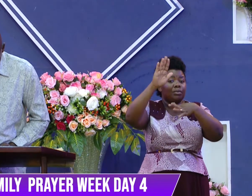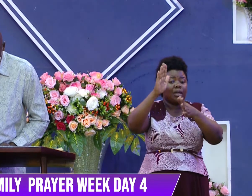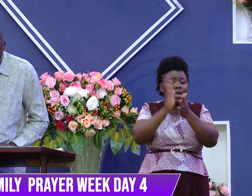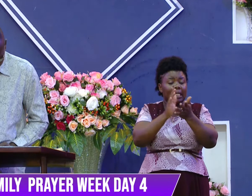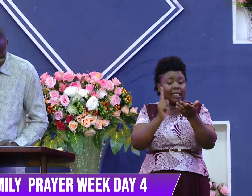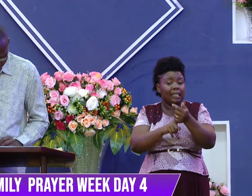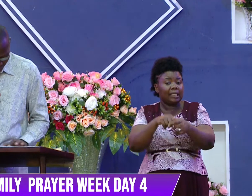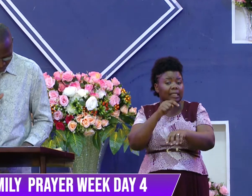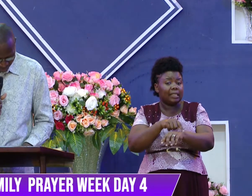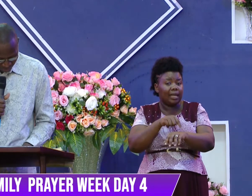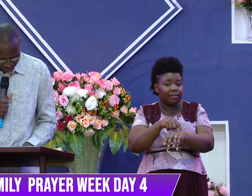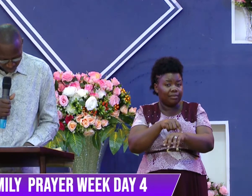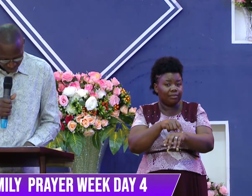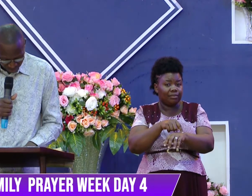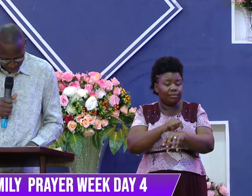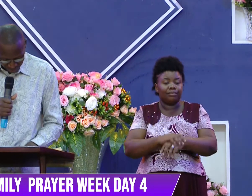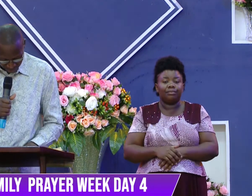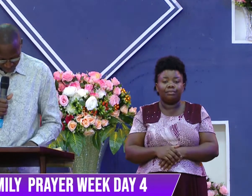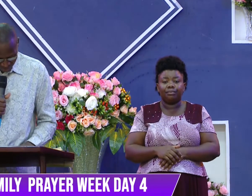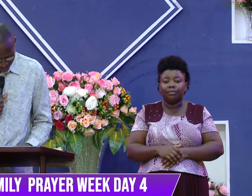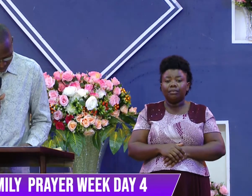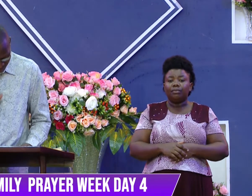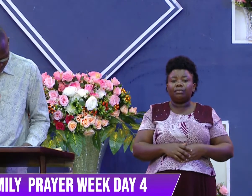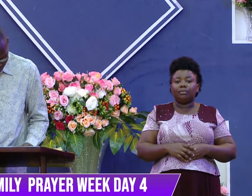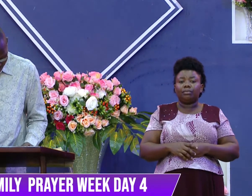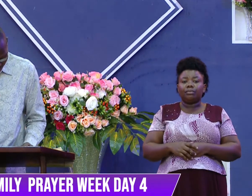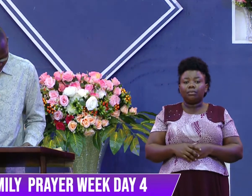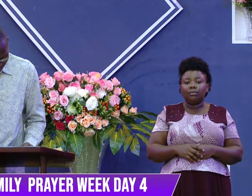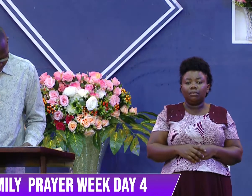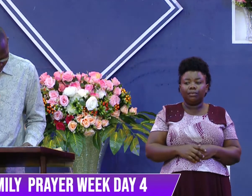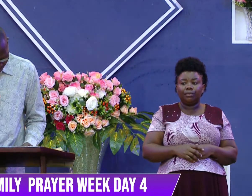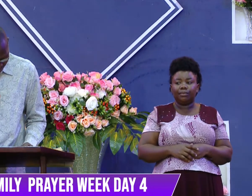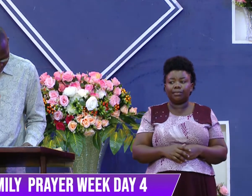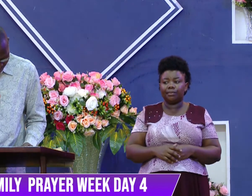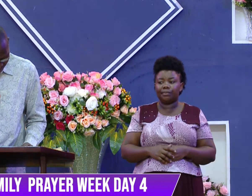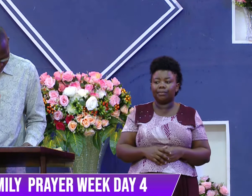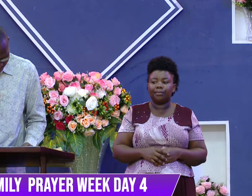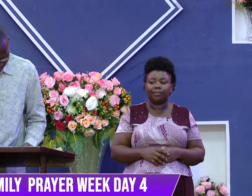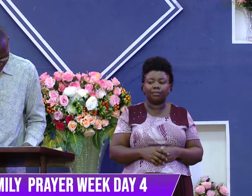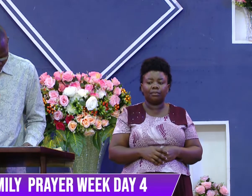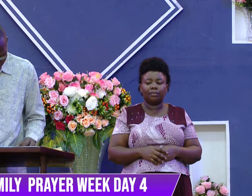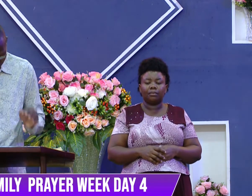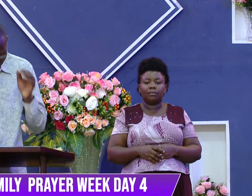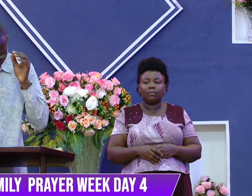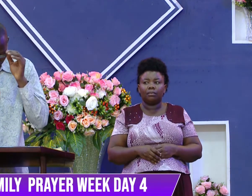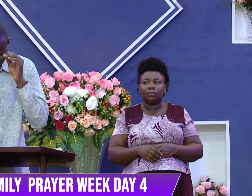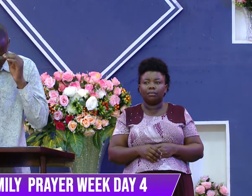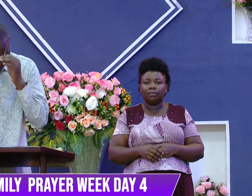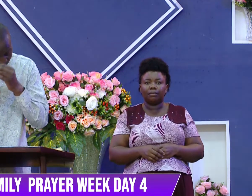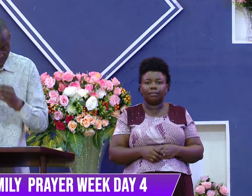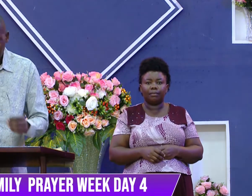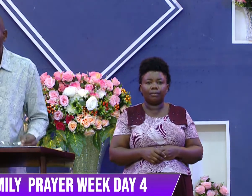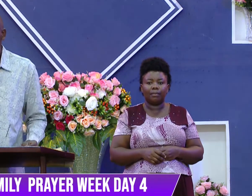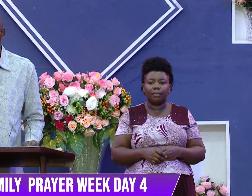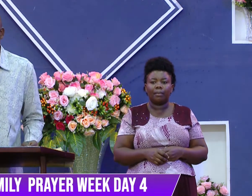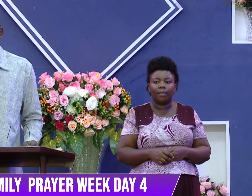Colossians 4:5 and 6. Be wise in the way you act towards outsiders. Make the most of every